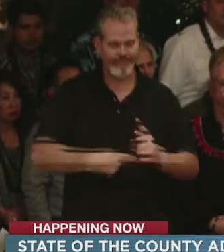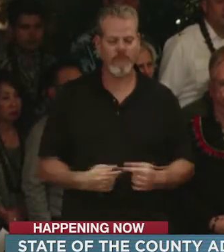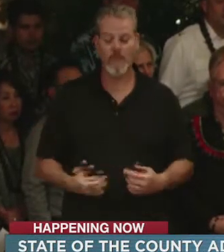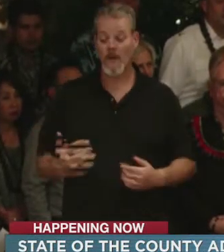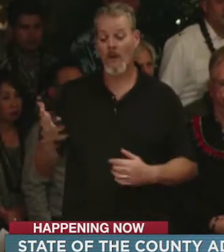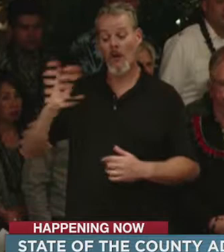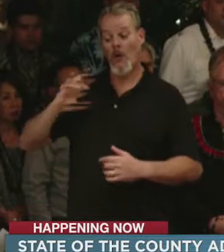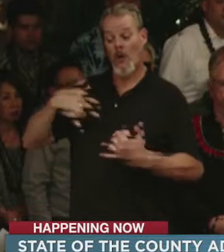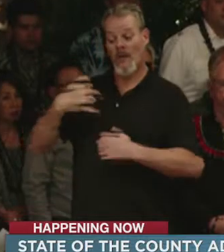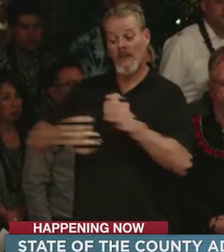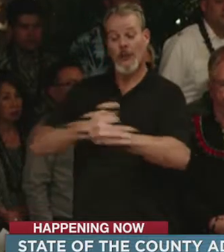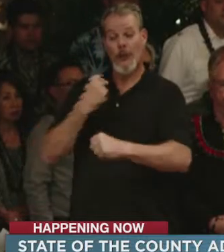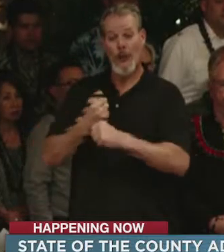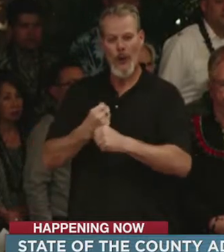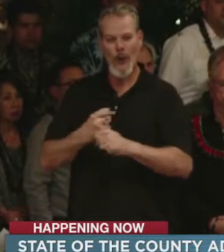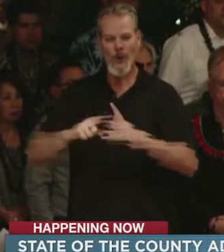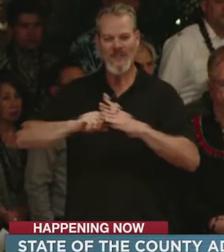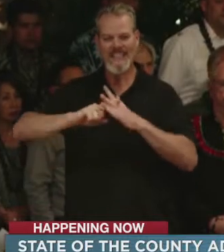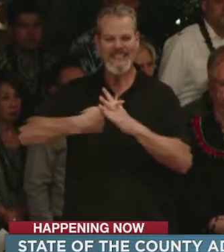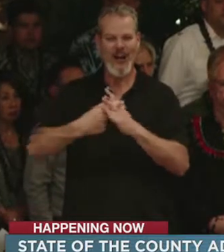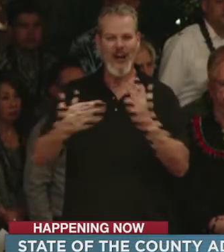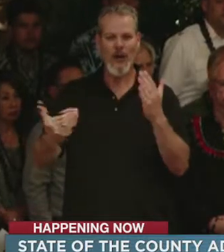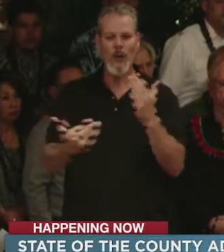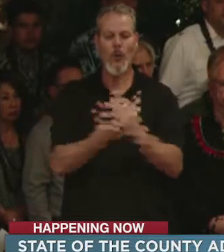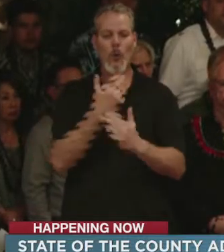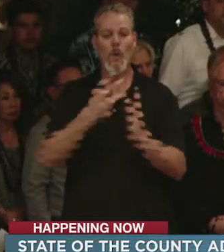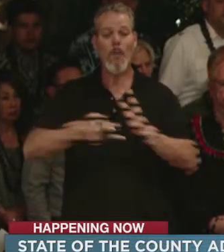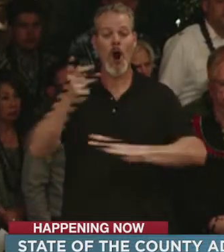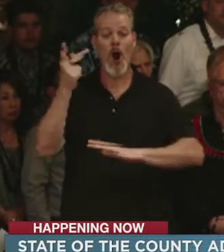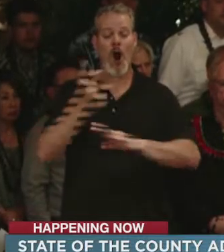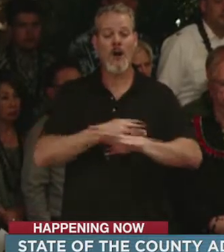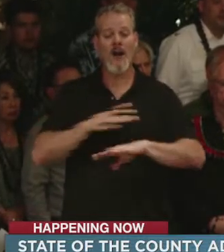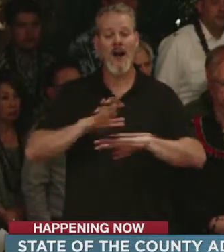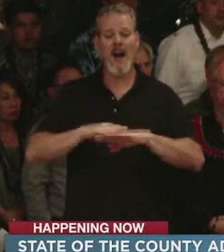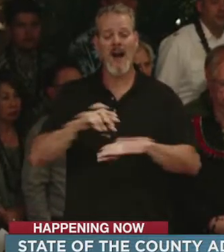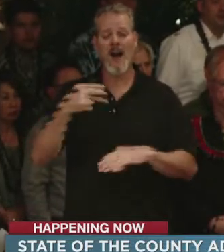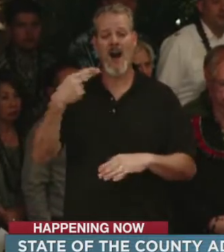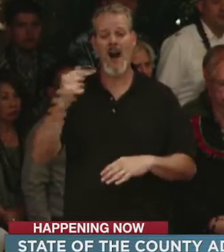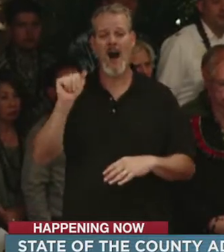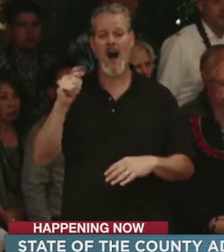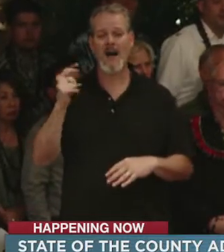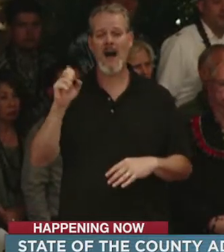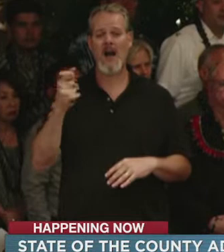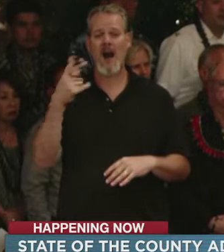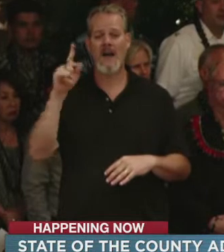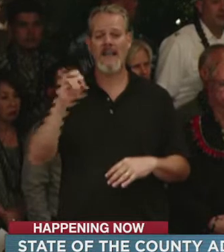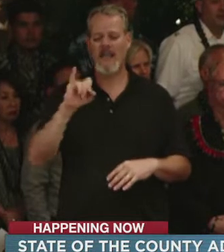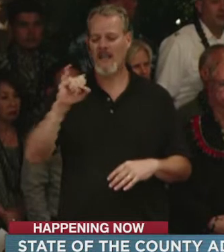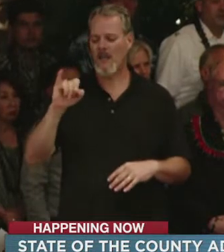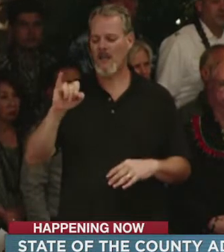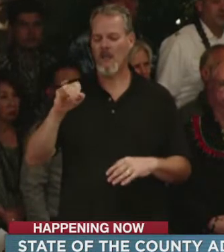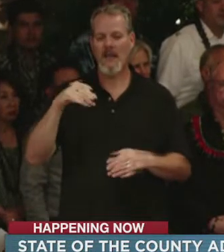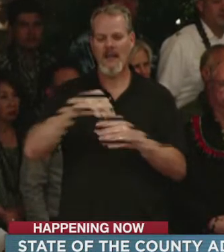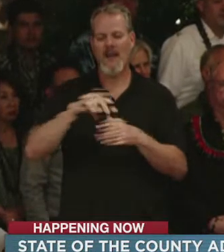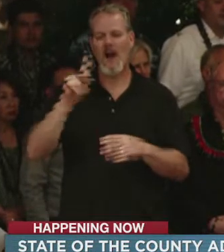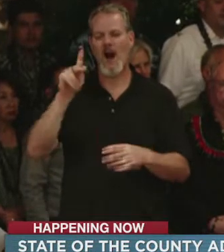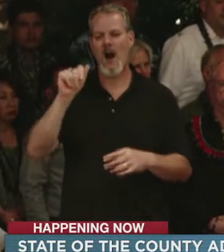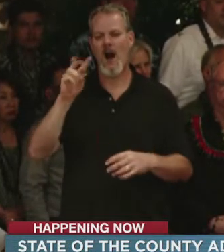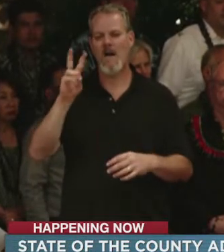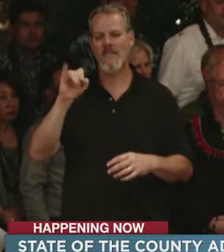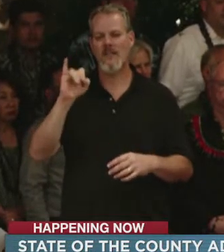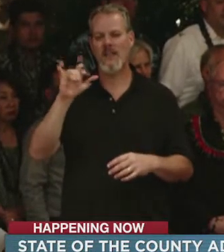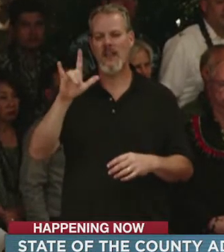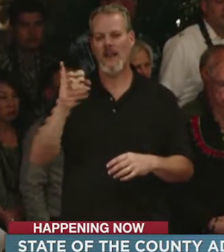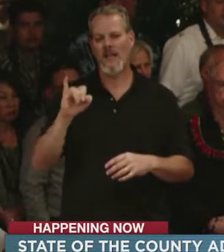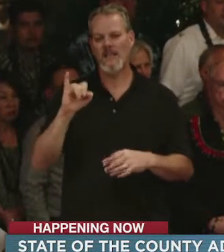we broke ground on the Hale Nakoa o Hanakahi project in Kavili Street in Hilo, with a preference